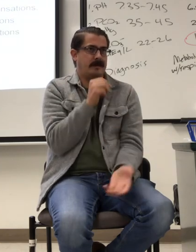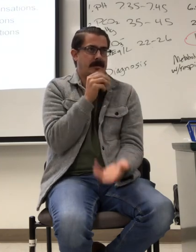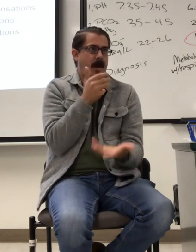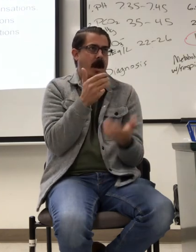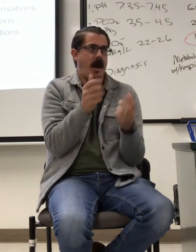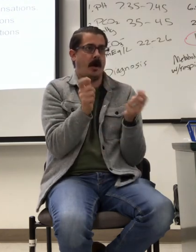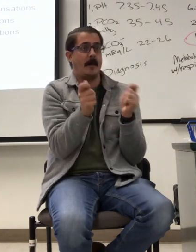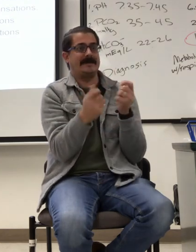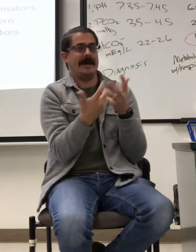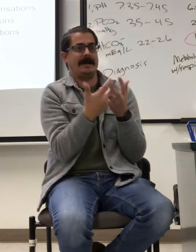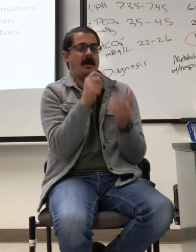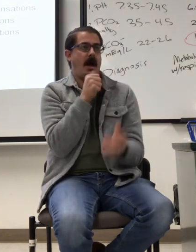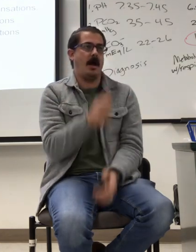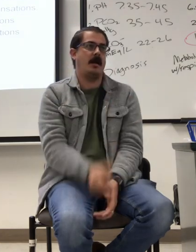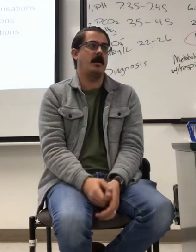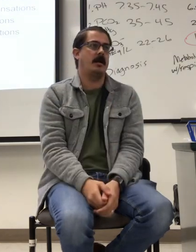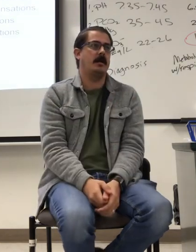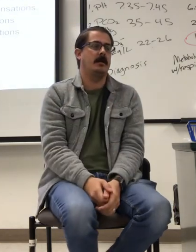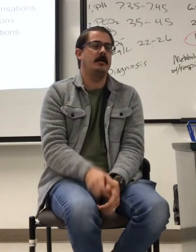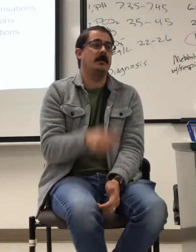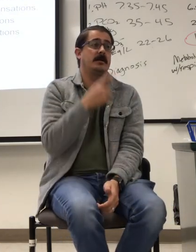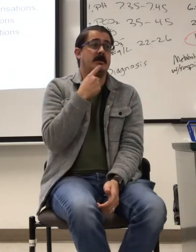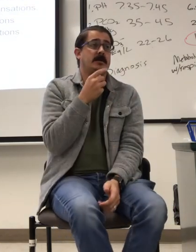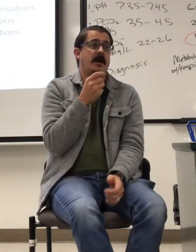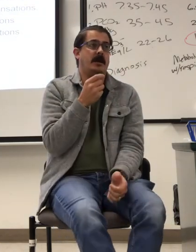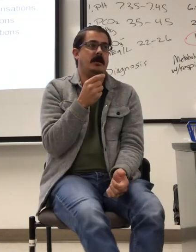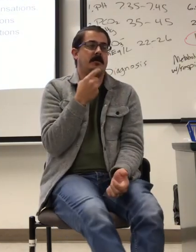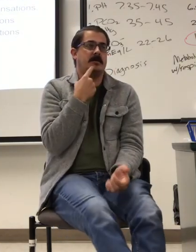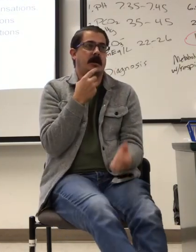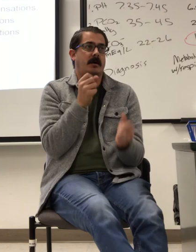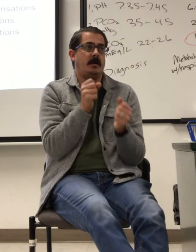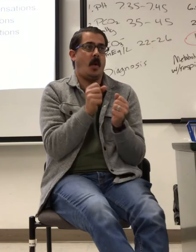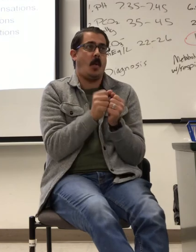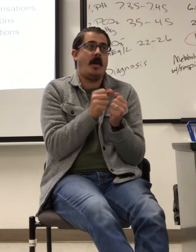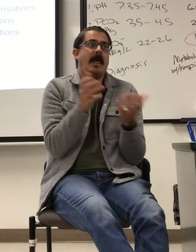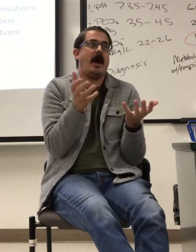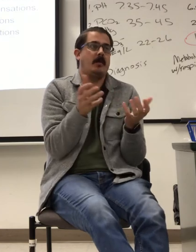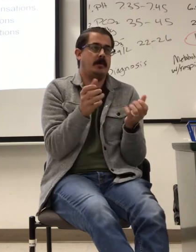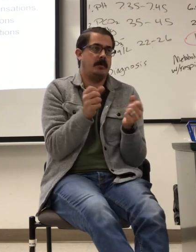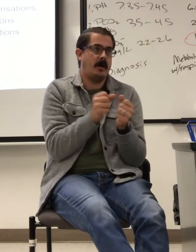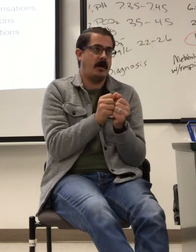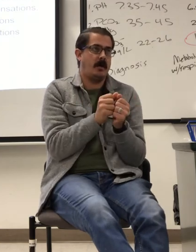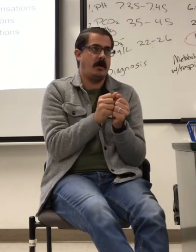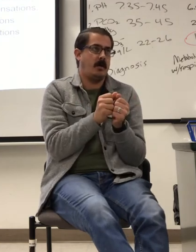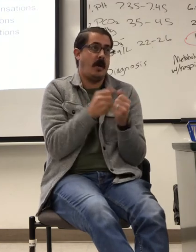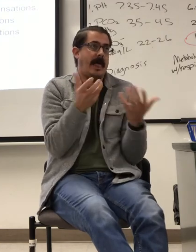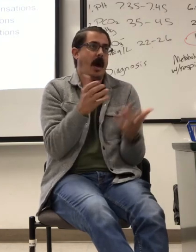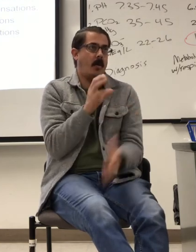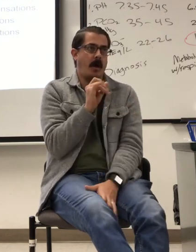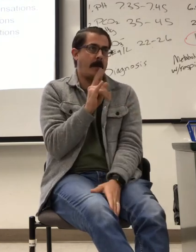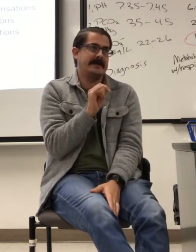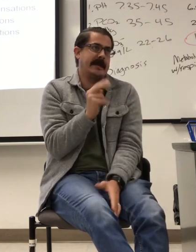not compensating. So you just say without compensation, without